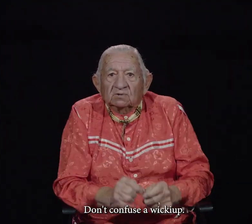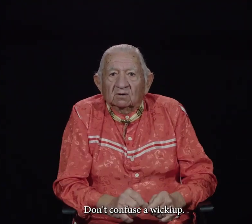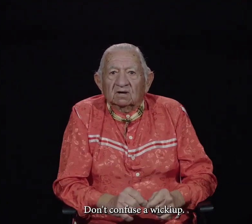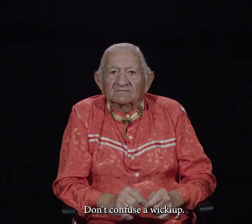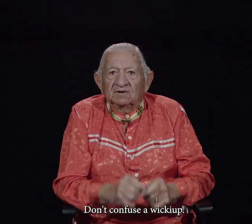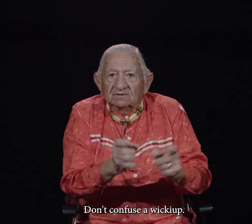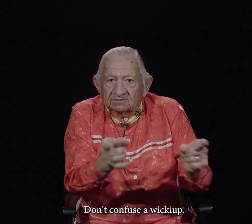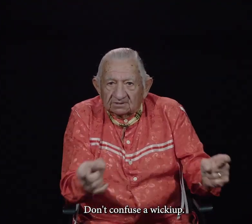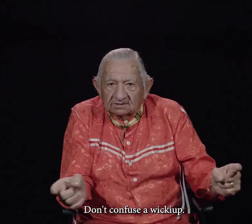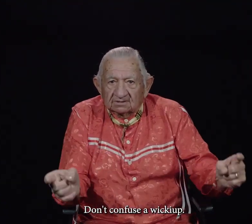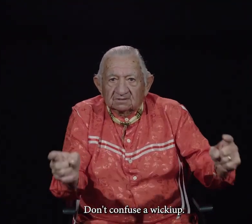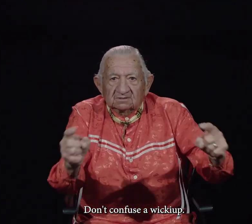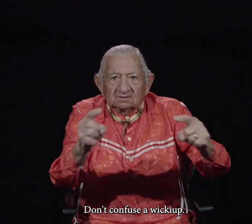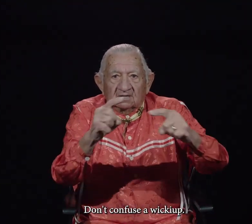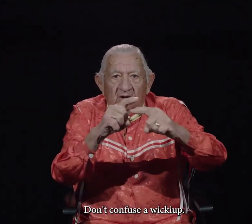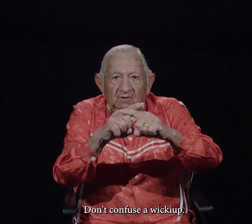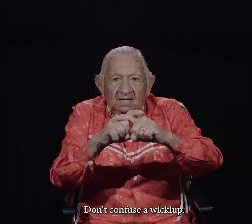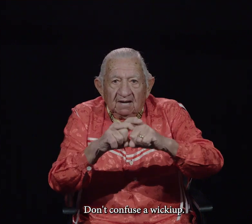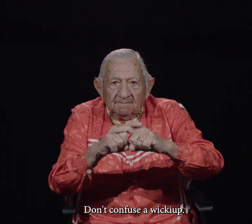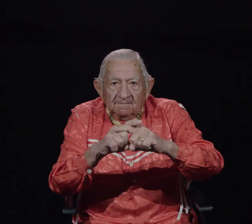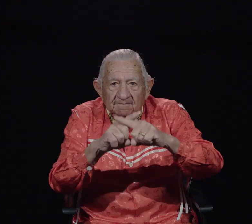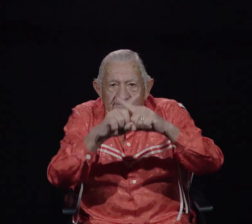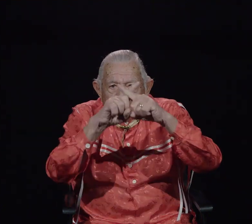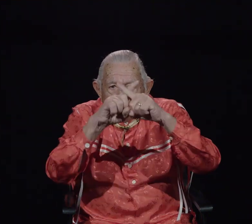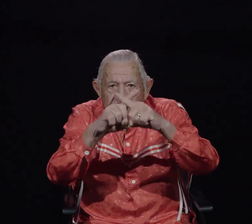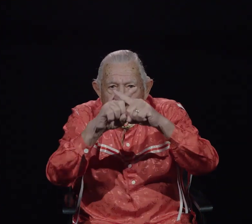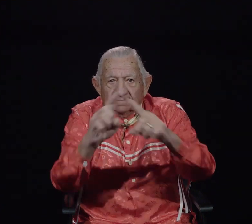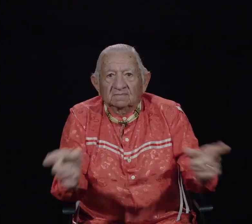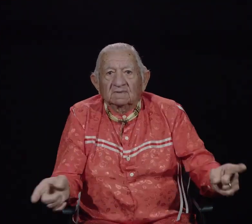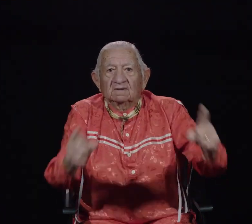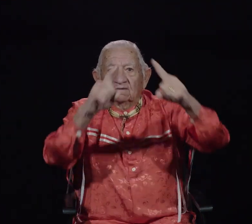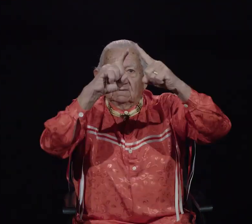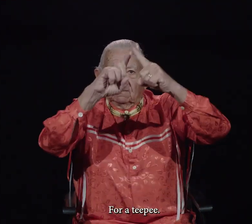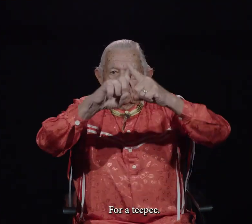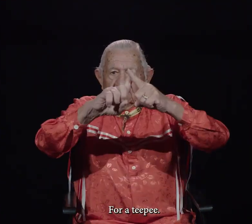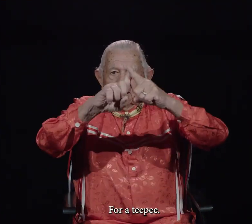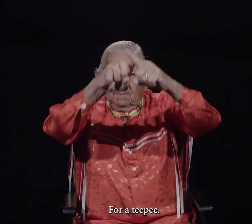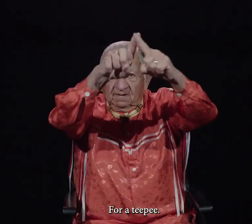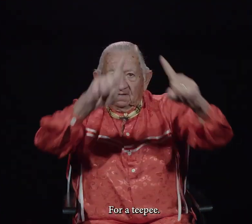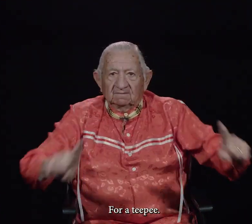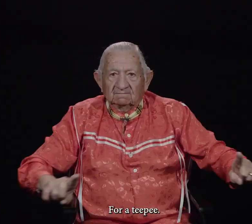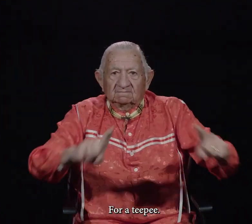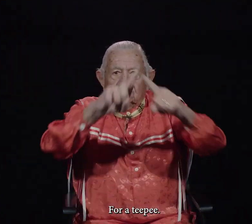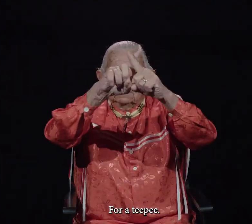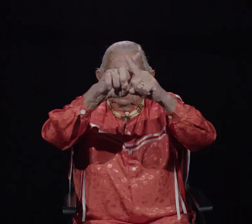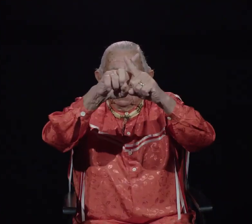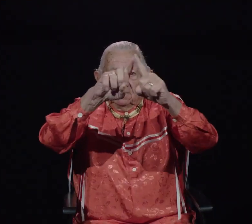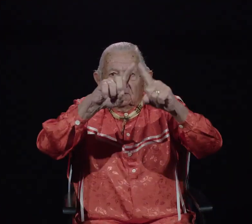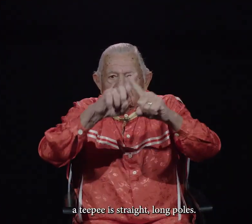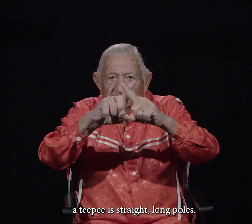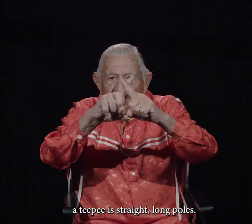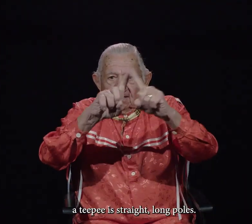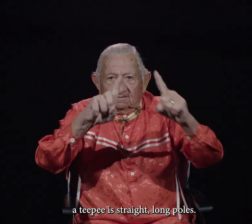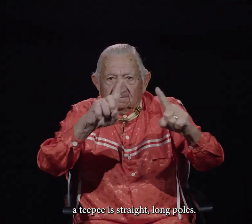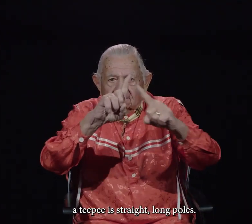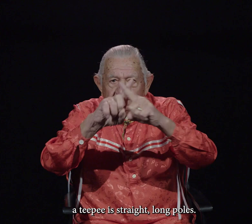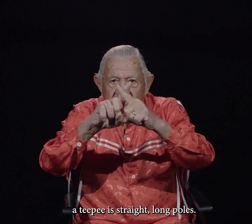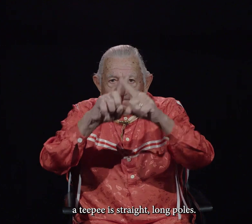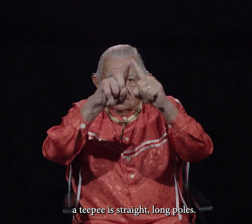don't confuse a wickiup for a teepee. Teepee is straight,